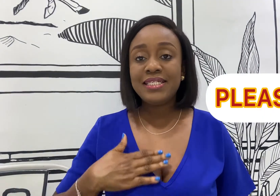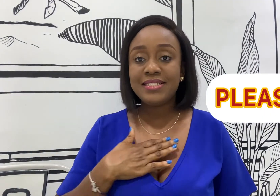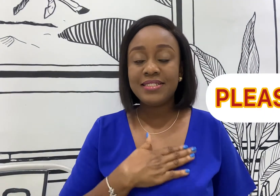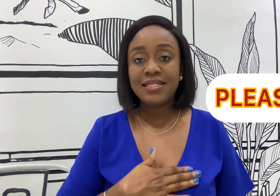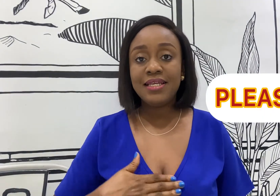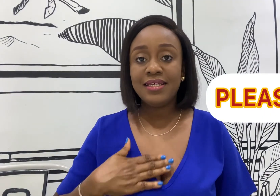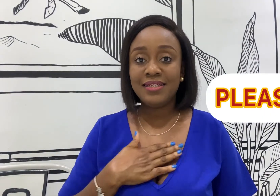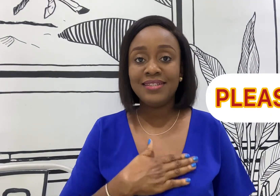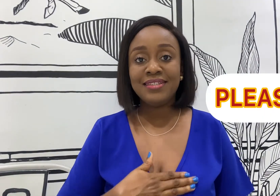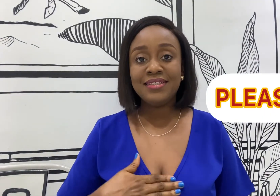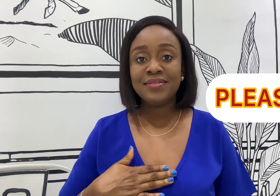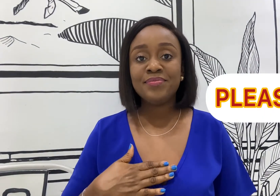Please.